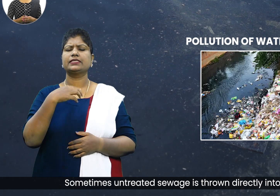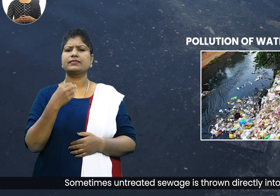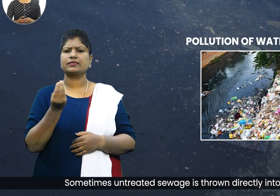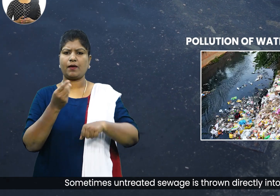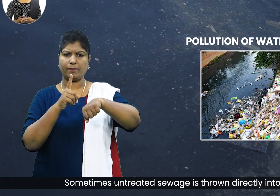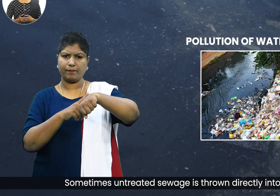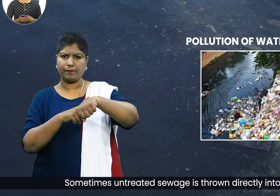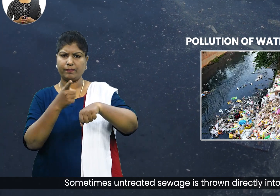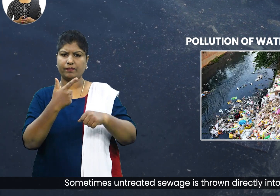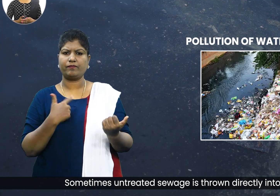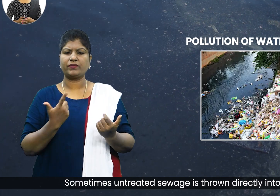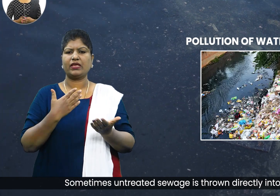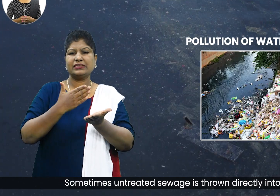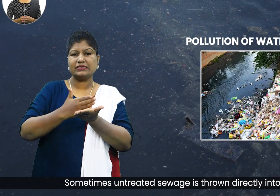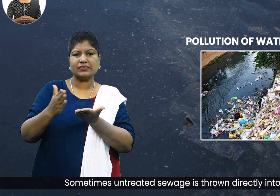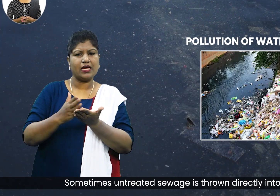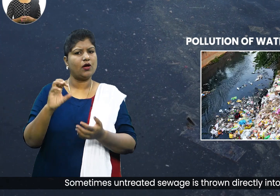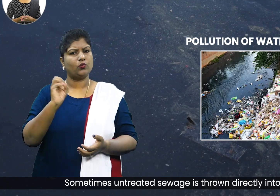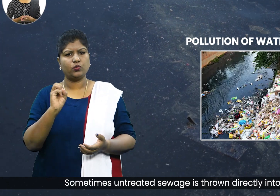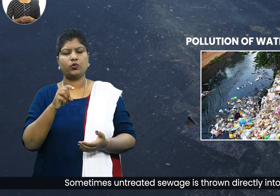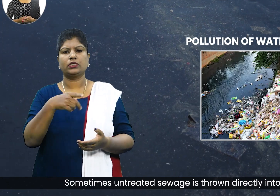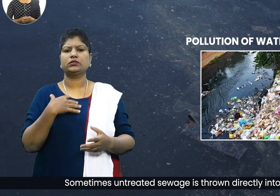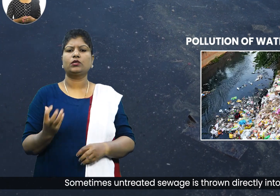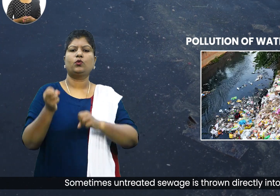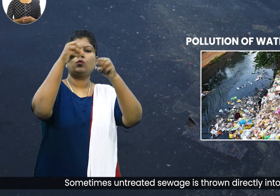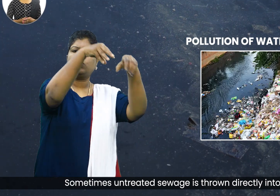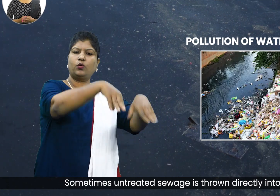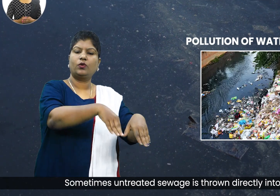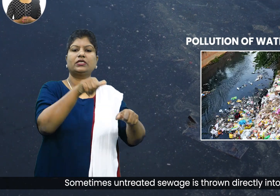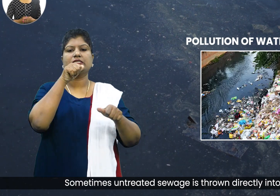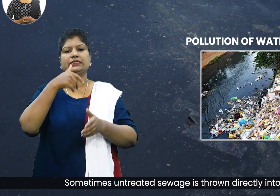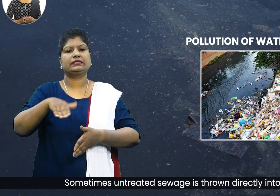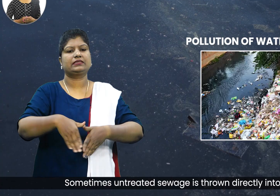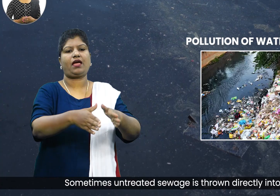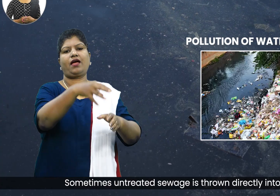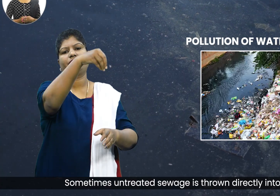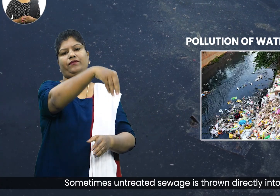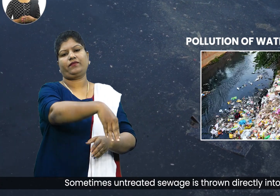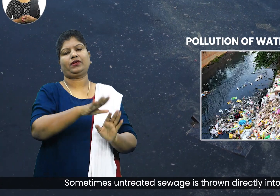Sometimes untreated sewage is thrown directly into rivers.